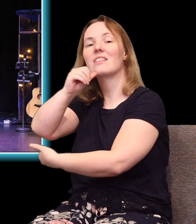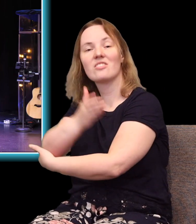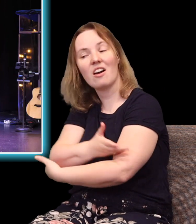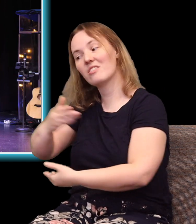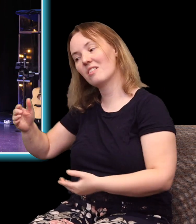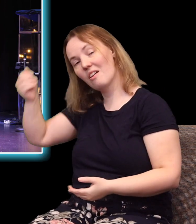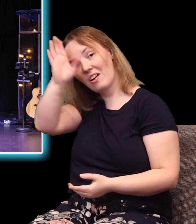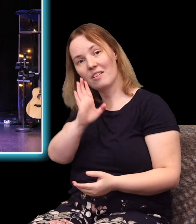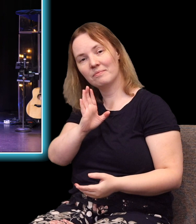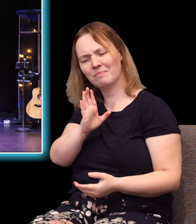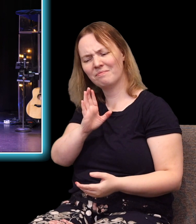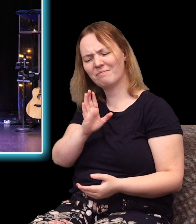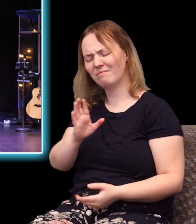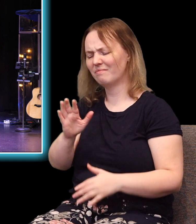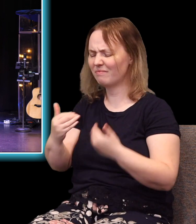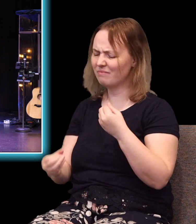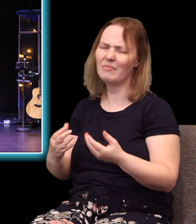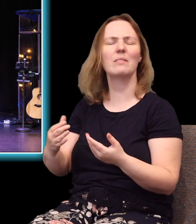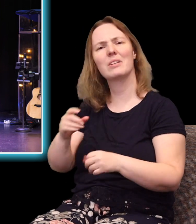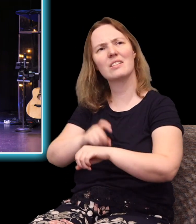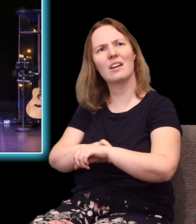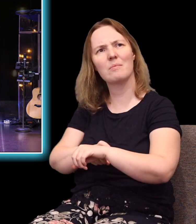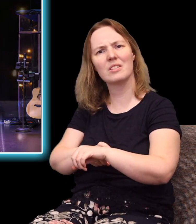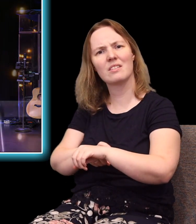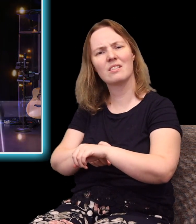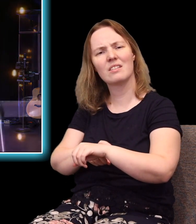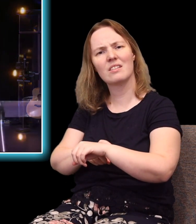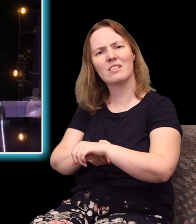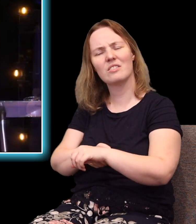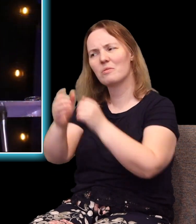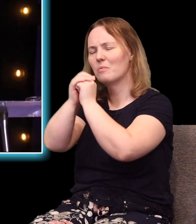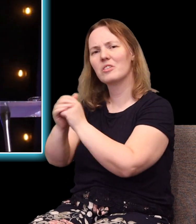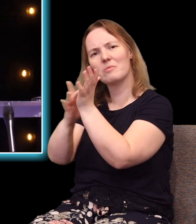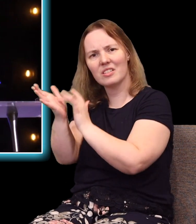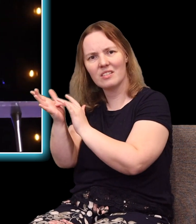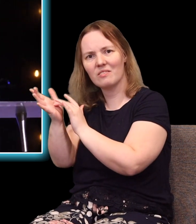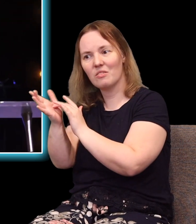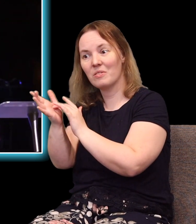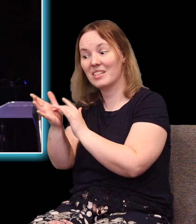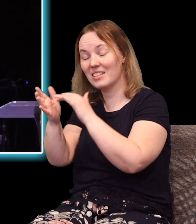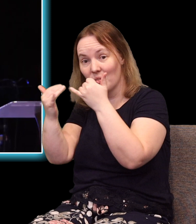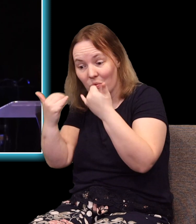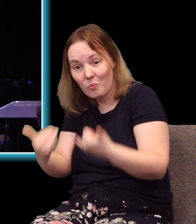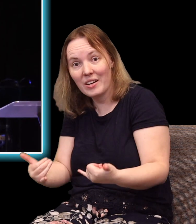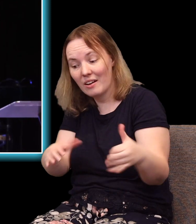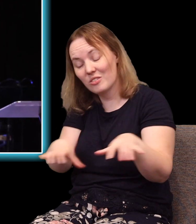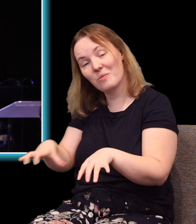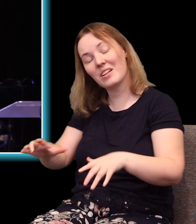God. But I wonder how often we worship Jesus for what he's presently doing in our